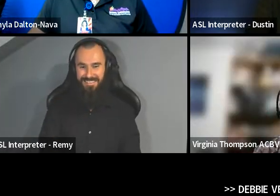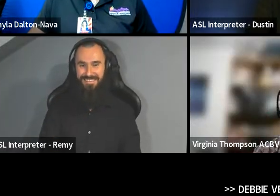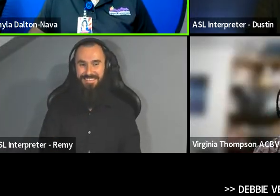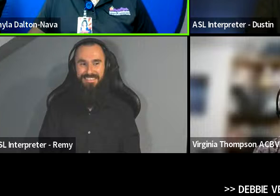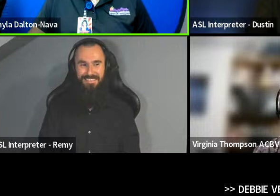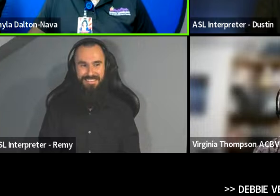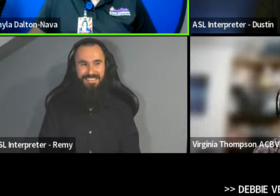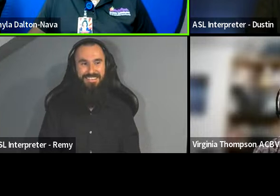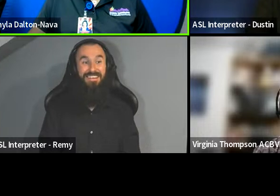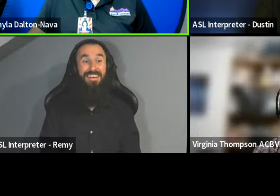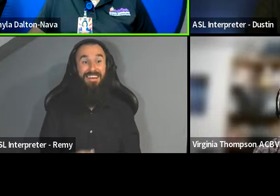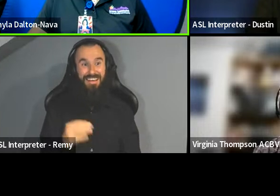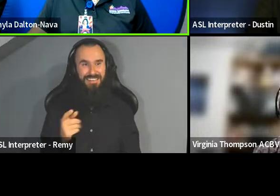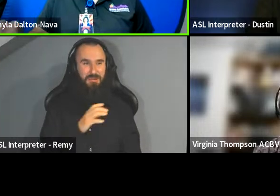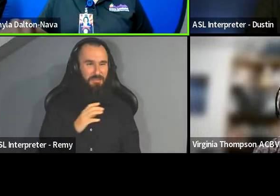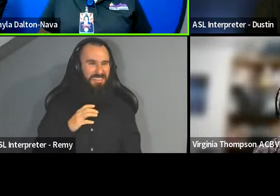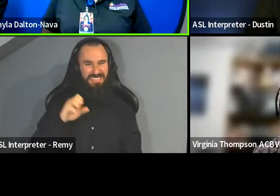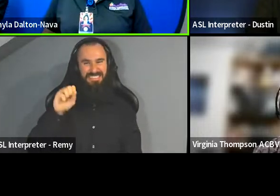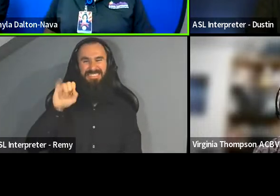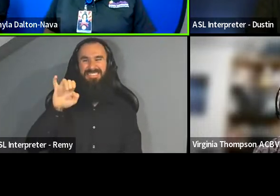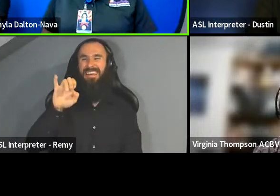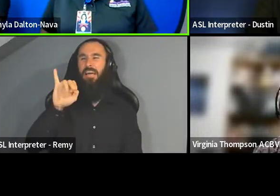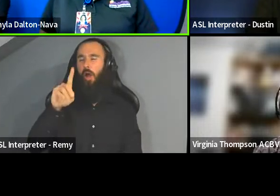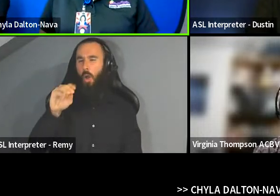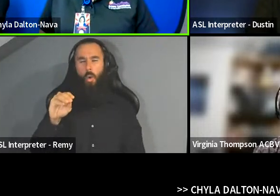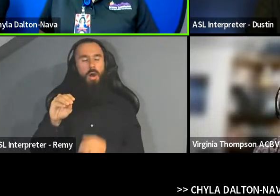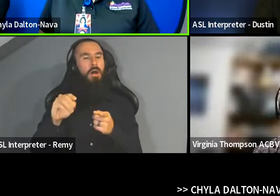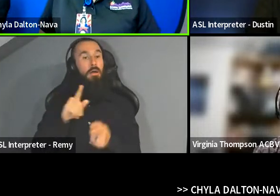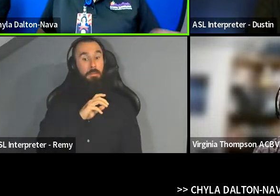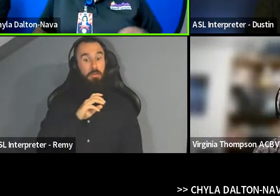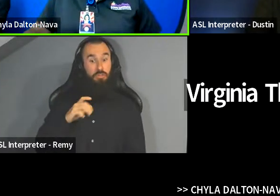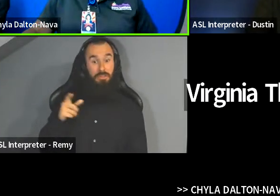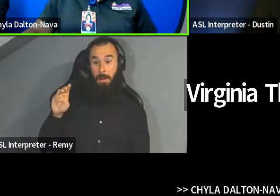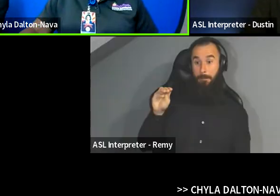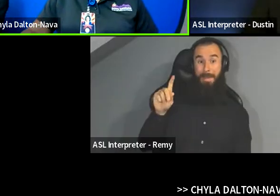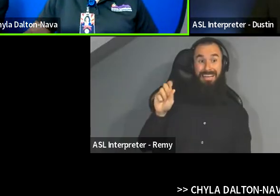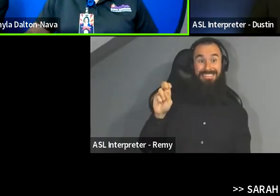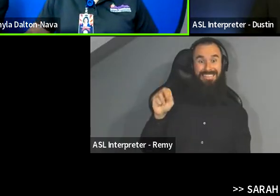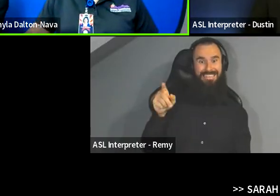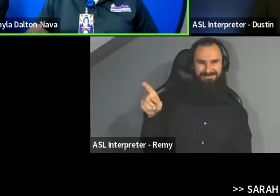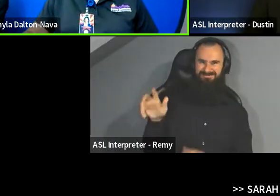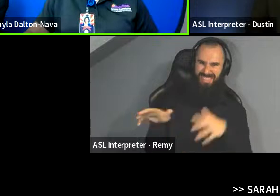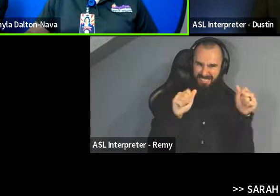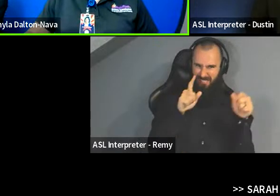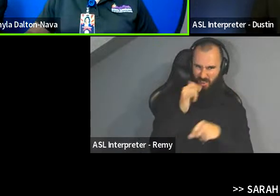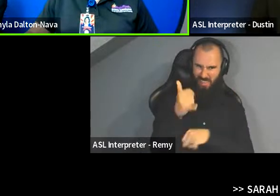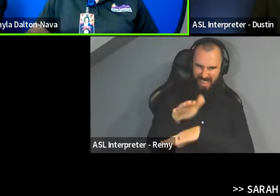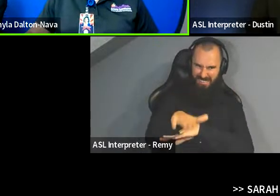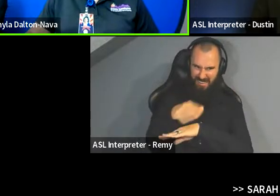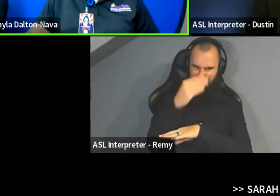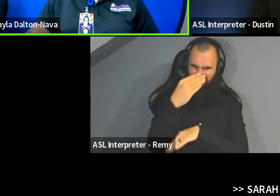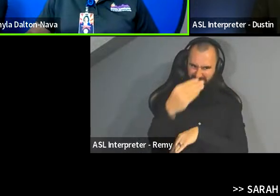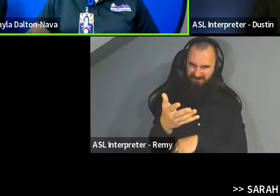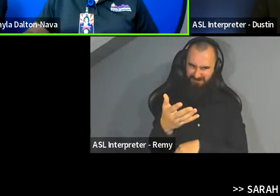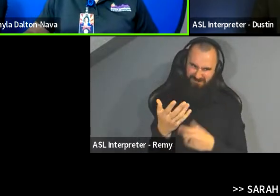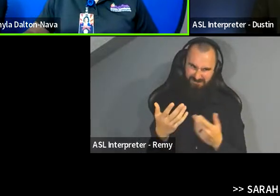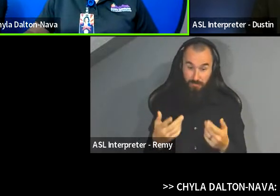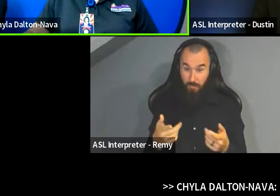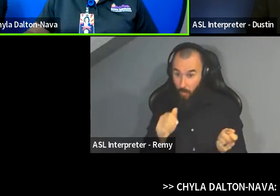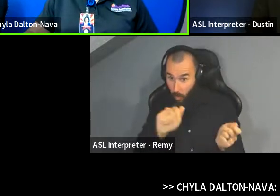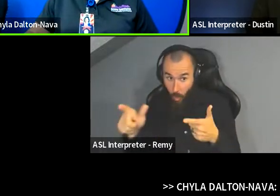here. and then Commissioner Cinco. Commissioner Madsen has left for the evening, just so you know. Did we get